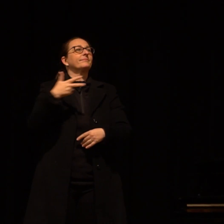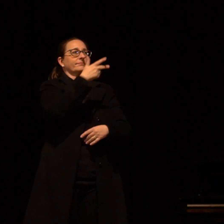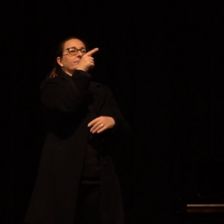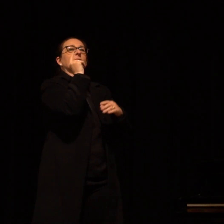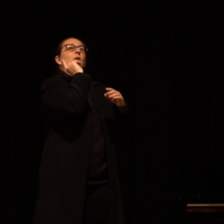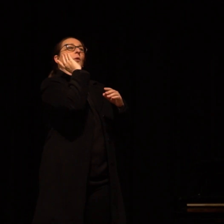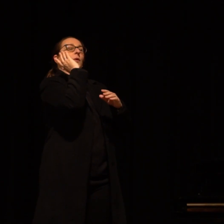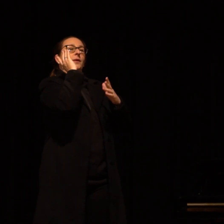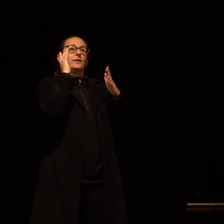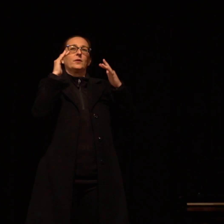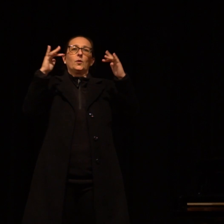after we'd all been picked up.